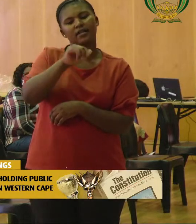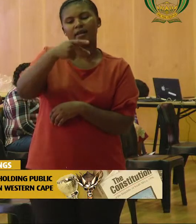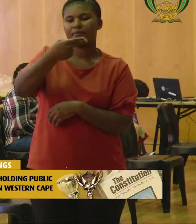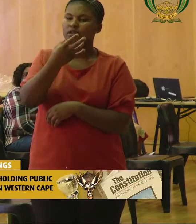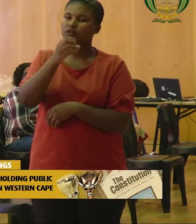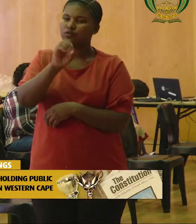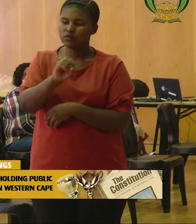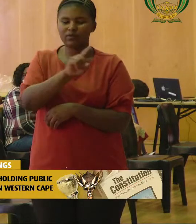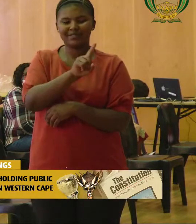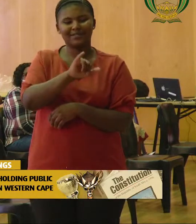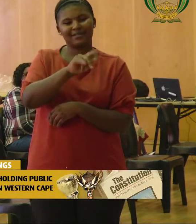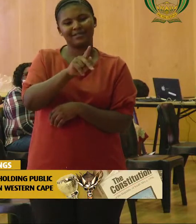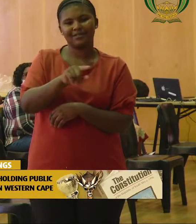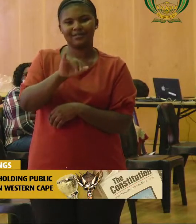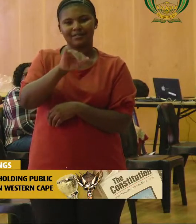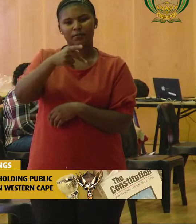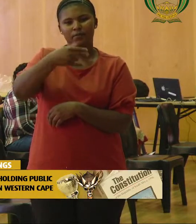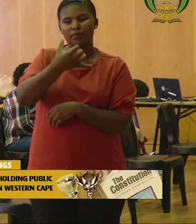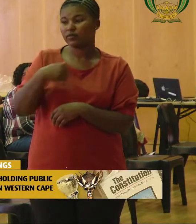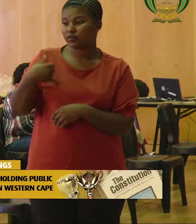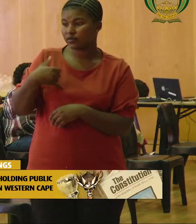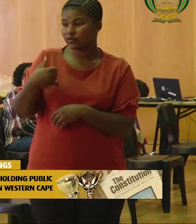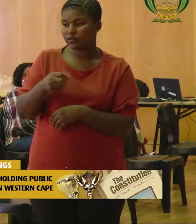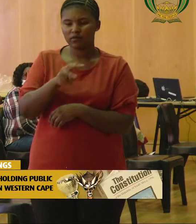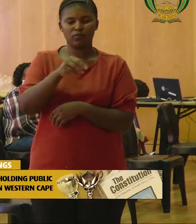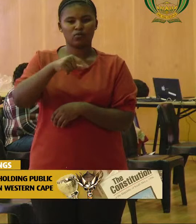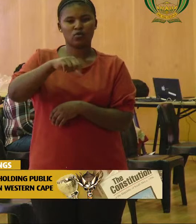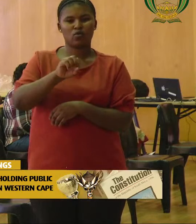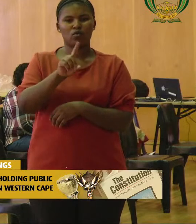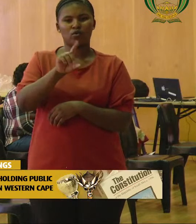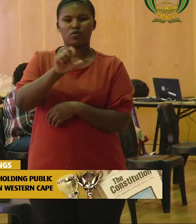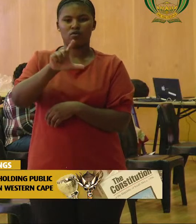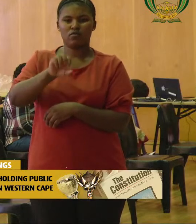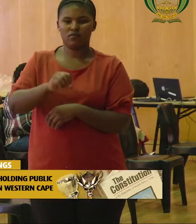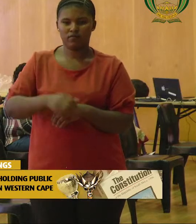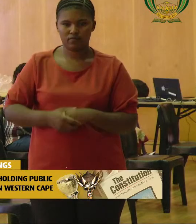Zizipho. Zizipho. The surname? Mnqodolo.